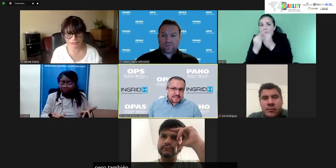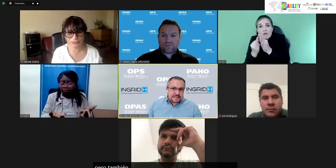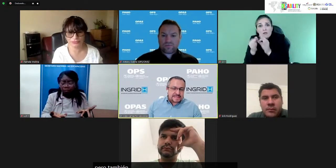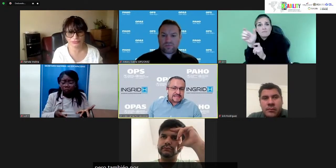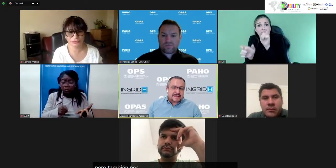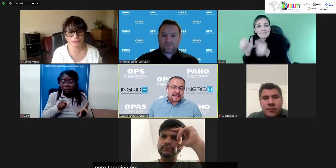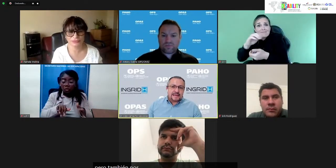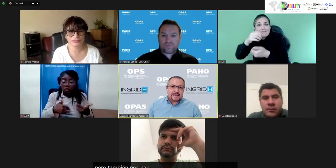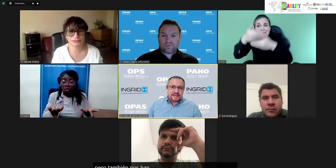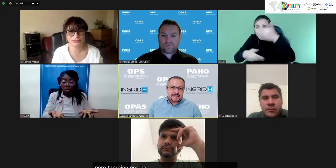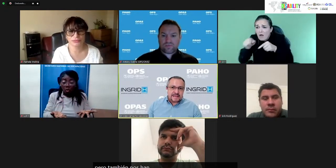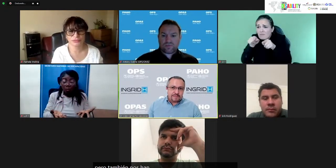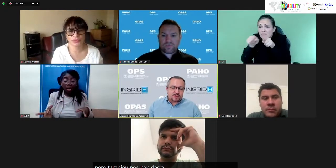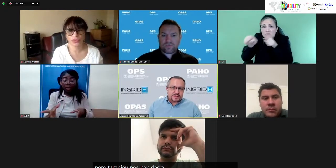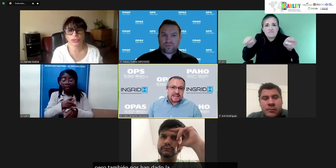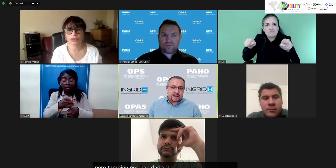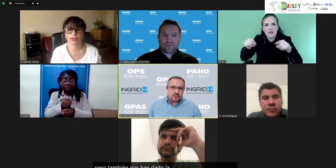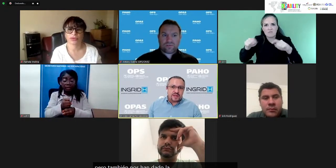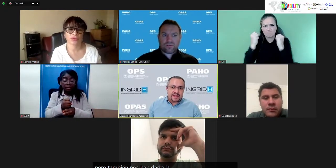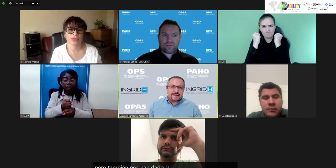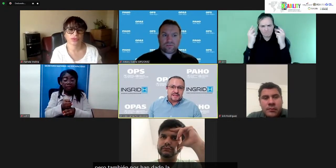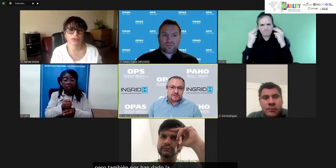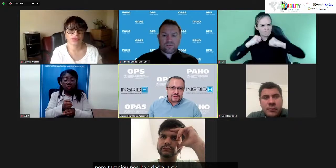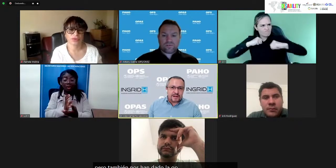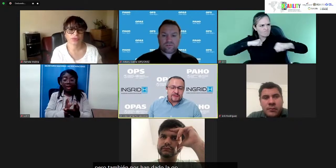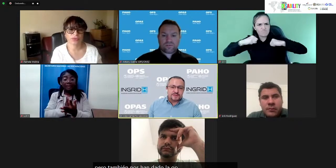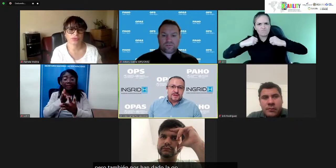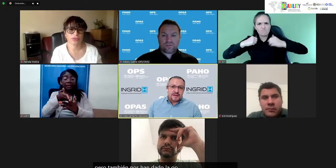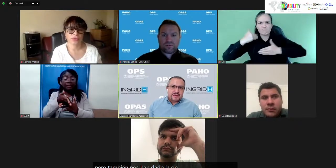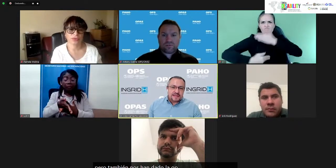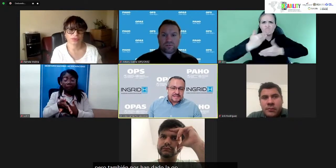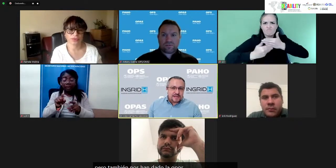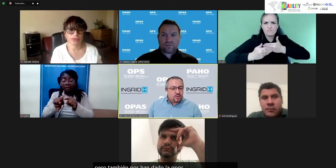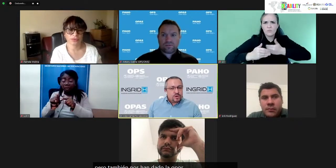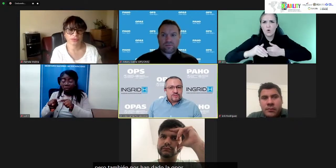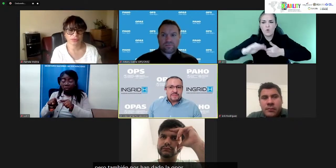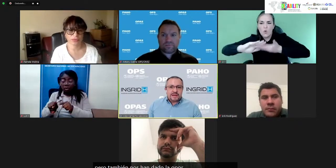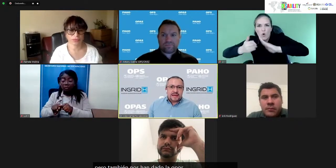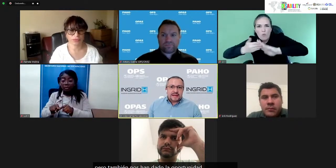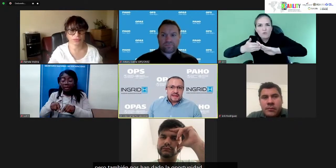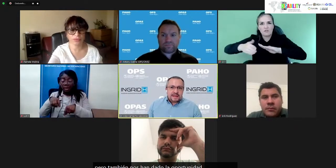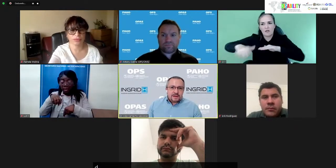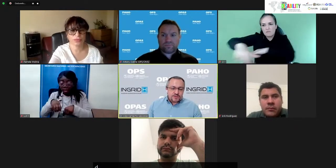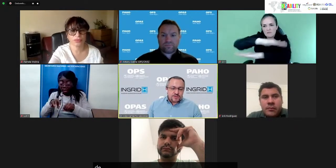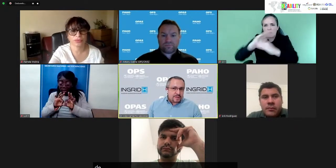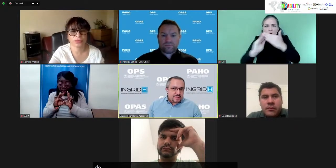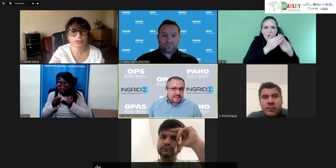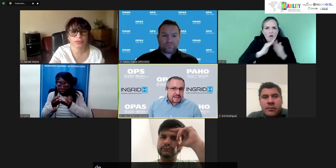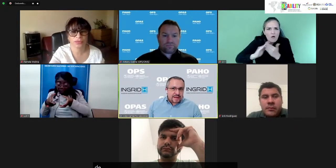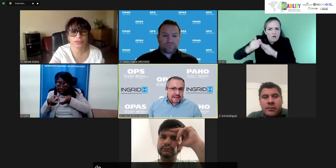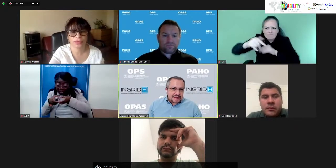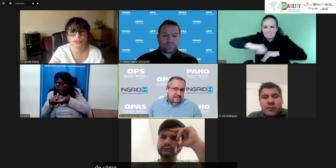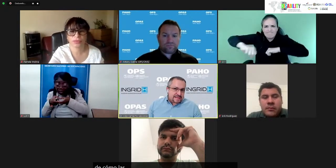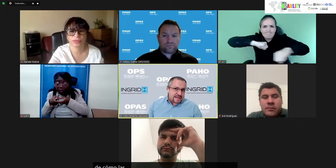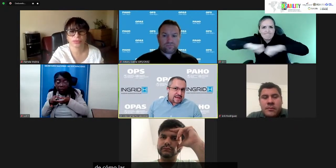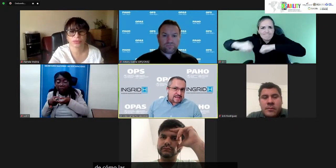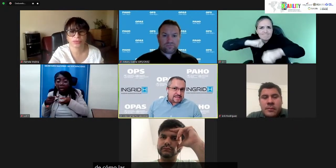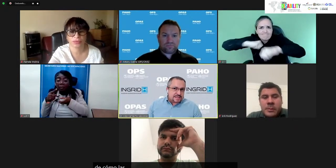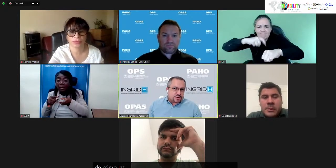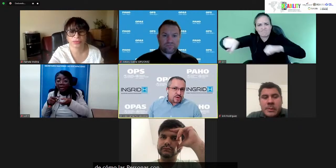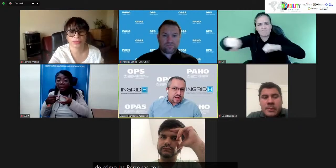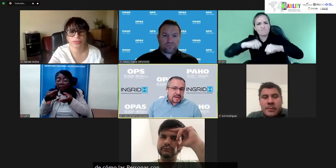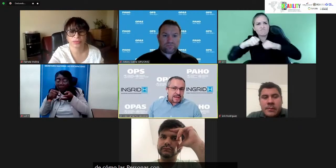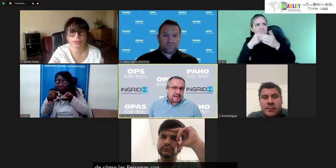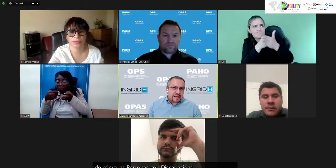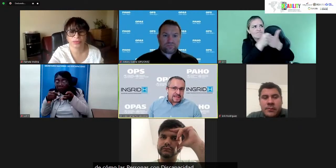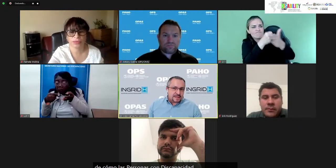have put together actions from these fields from the community from the neighborhoods from the family now it does